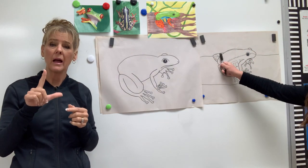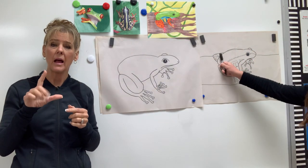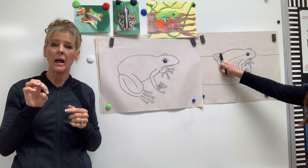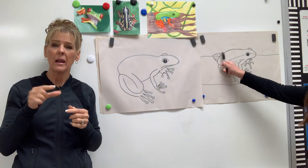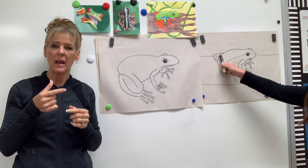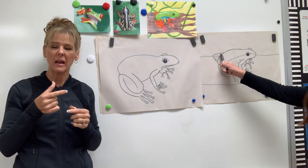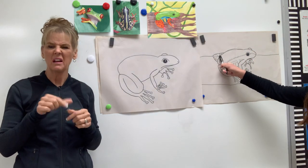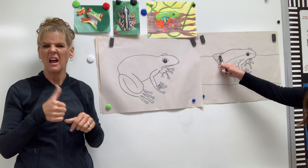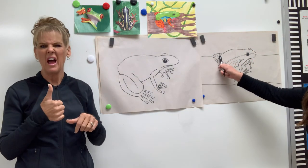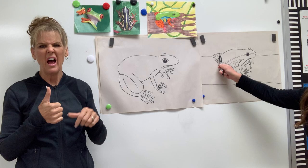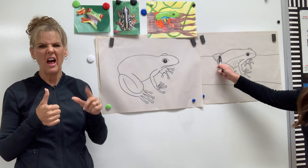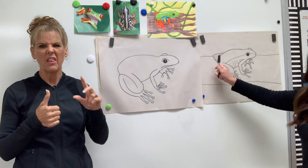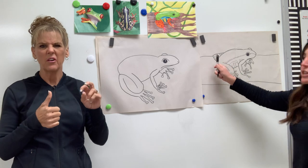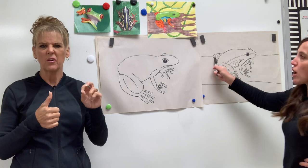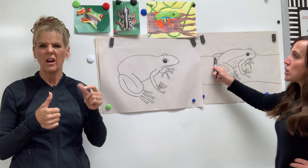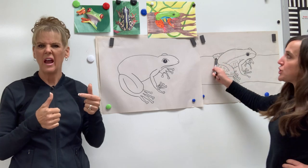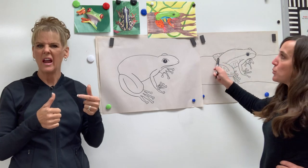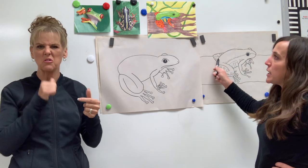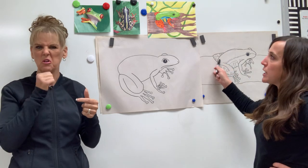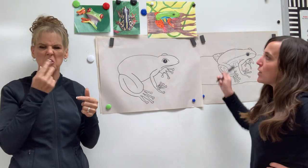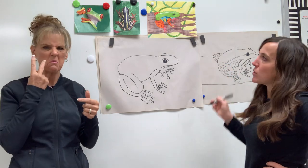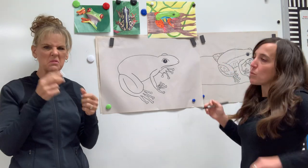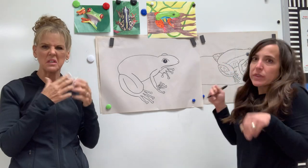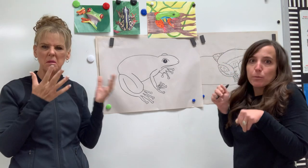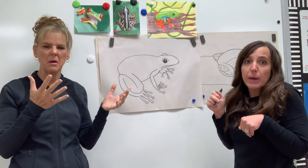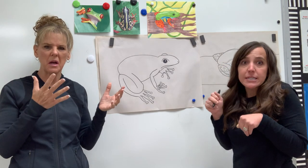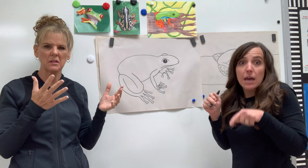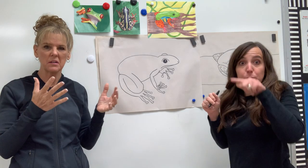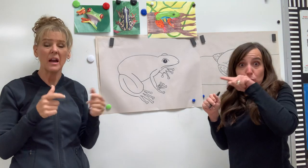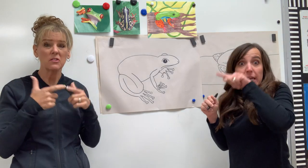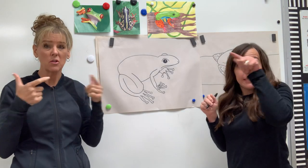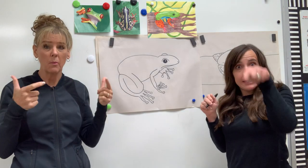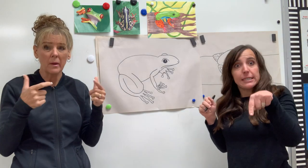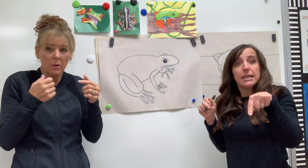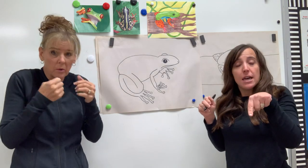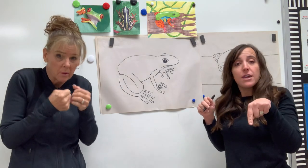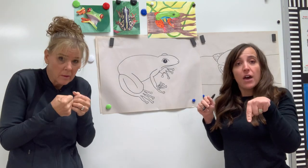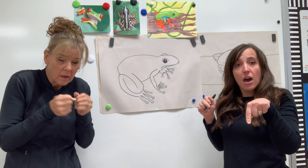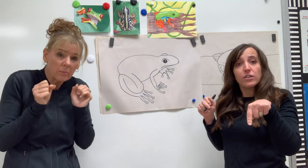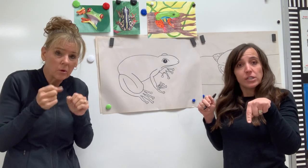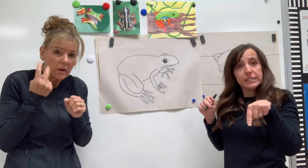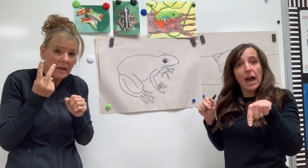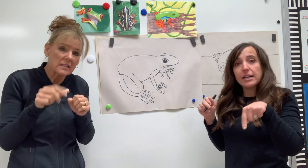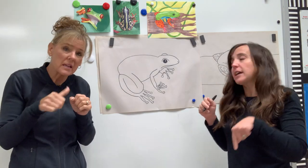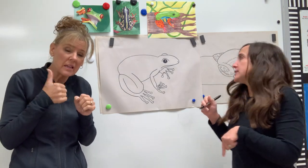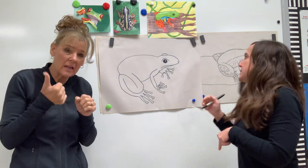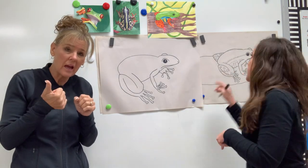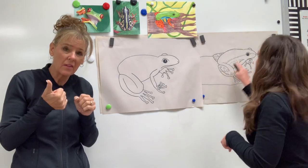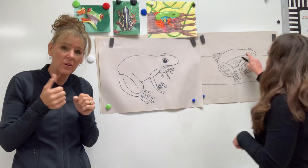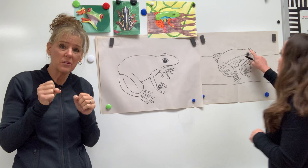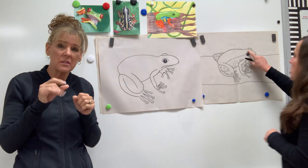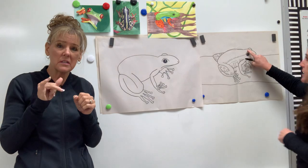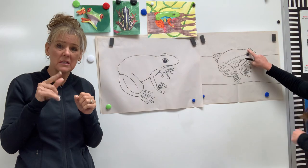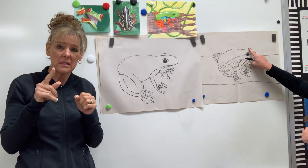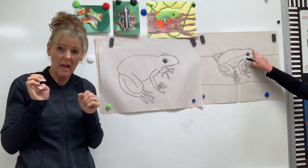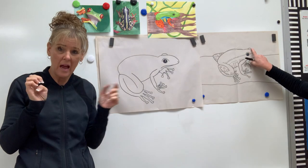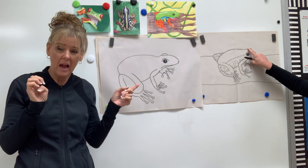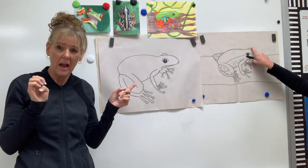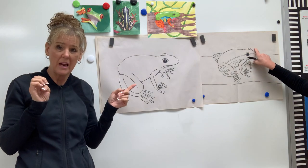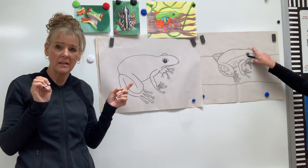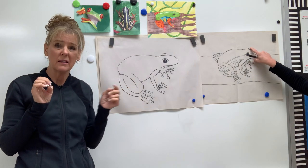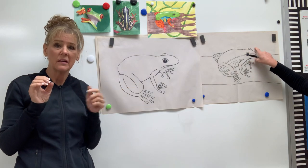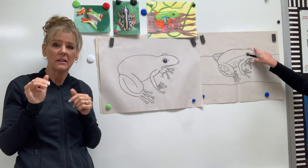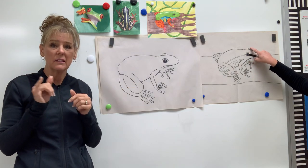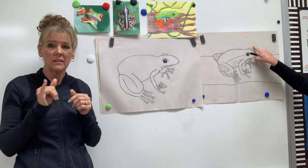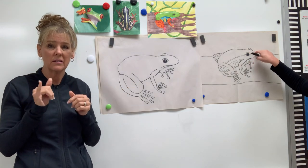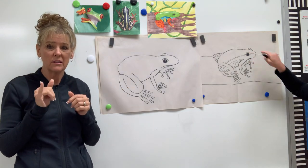leg, super easy, because you don't see much. They are so big, though, that when they're bent up, you can see that other side kind of sticking out, just like you can